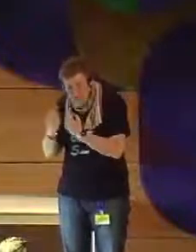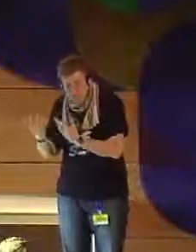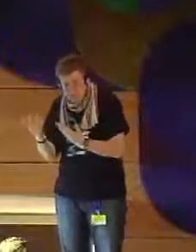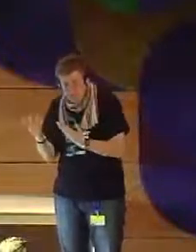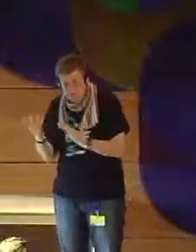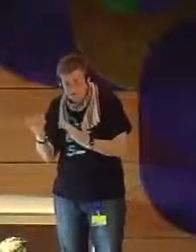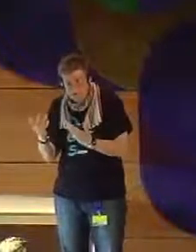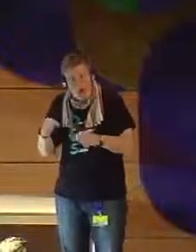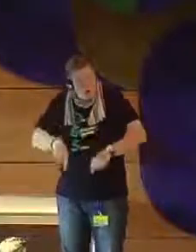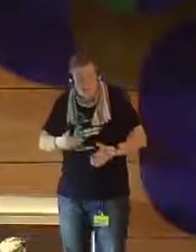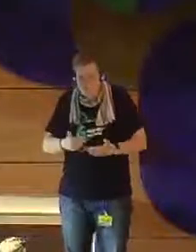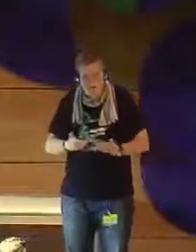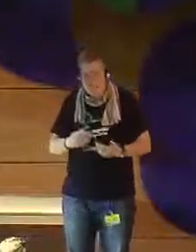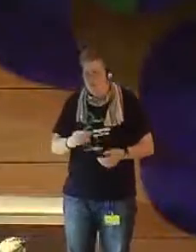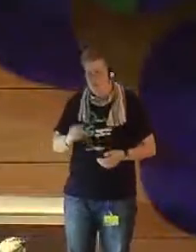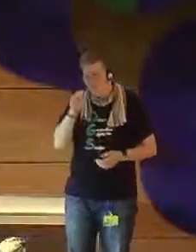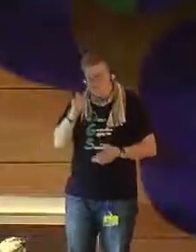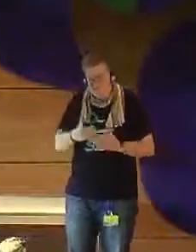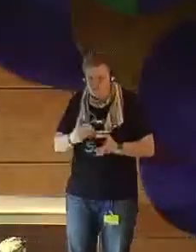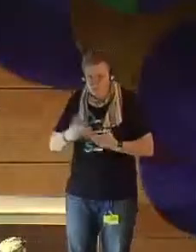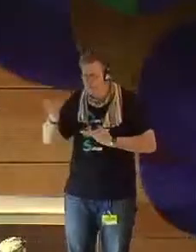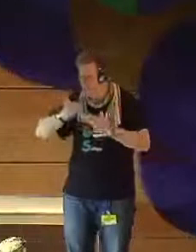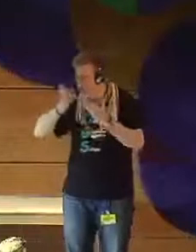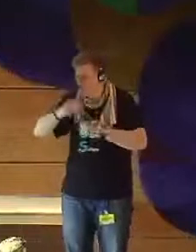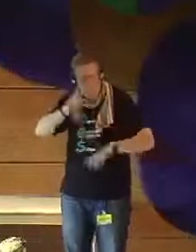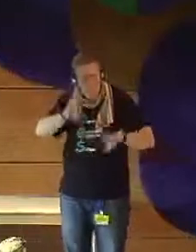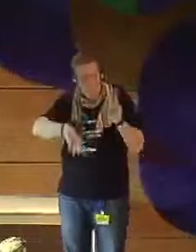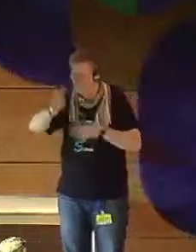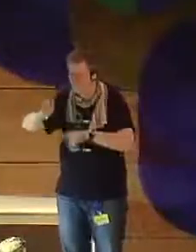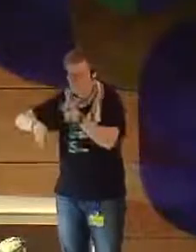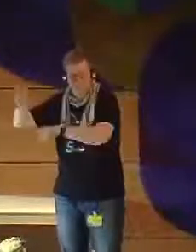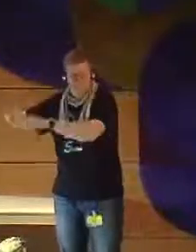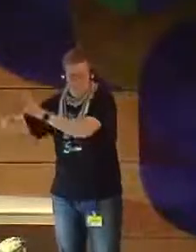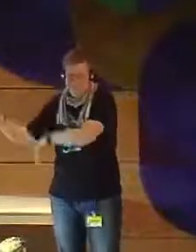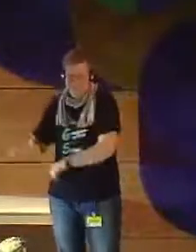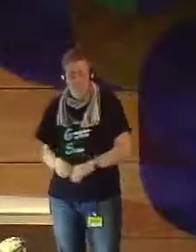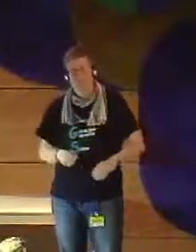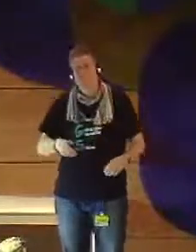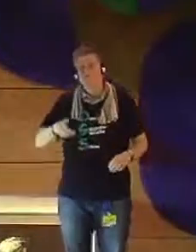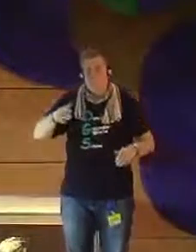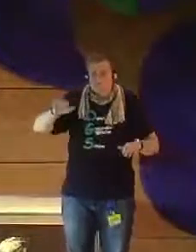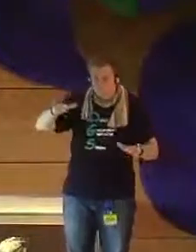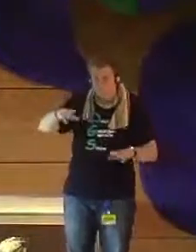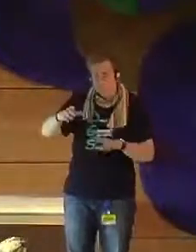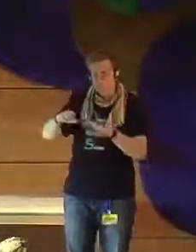we just want a dose of, we recognize that you have to give sex hormones, but it's producing major behavioral